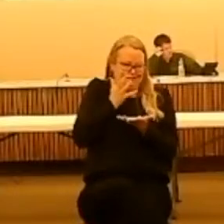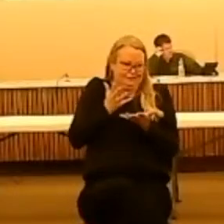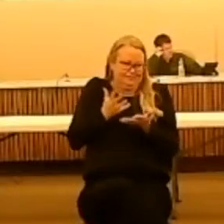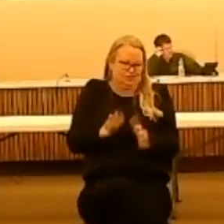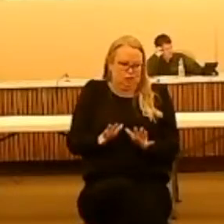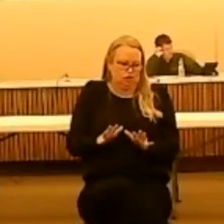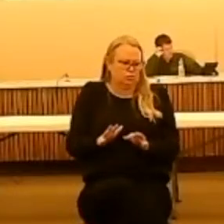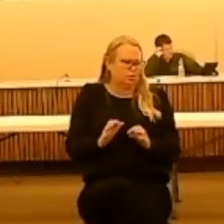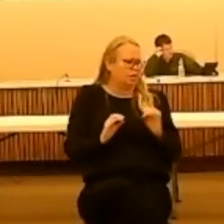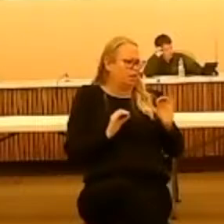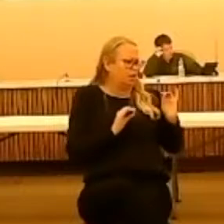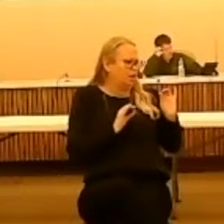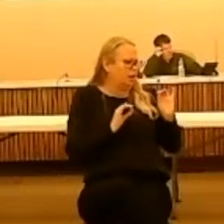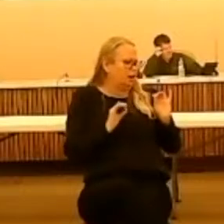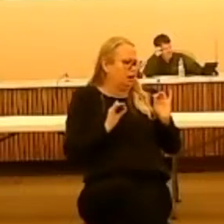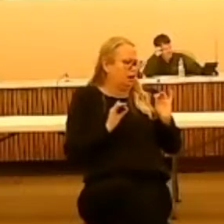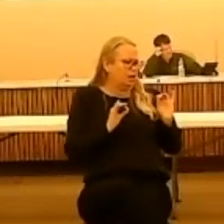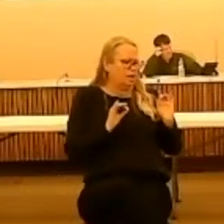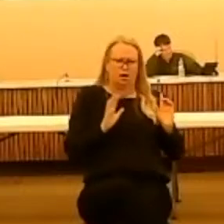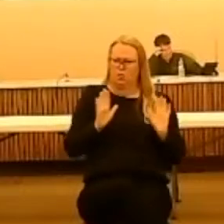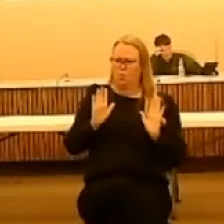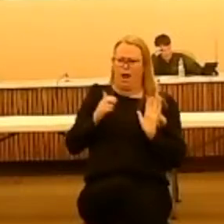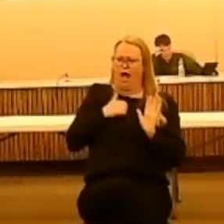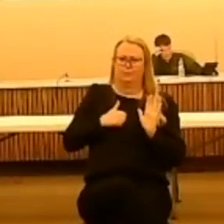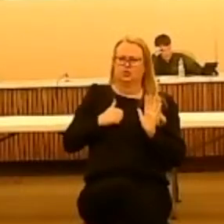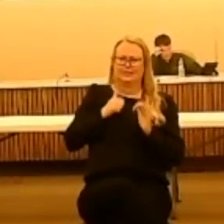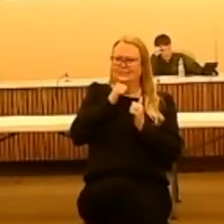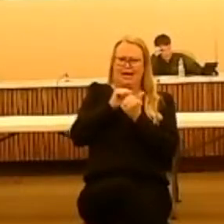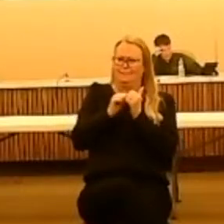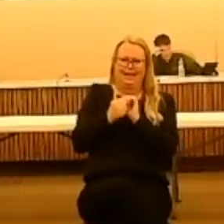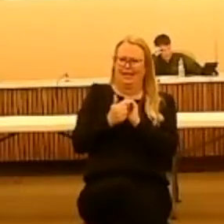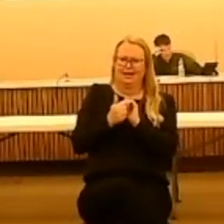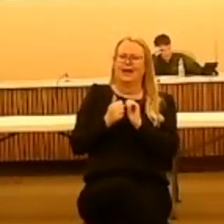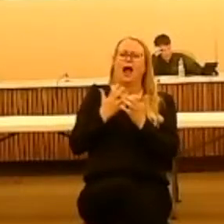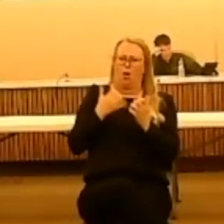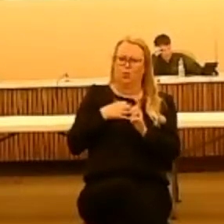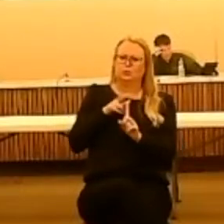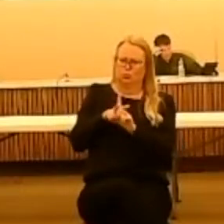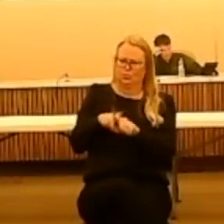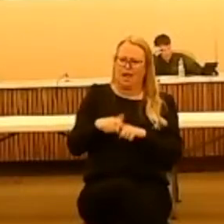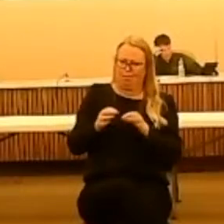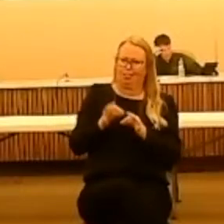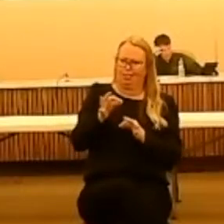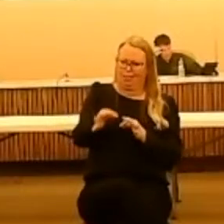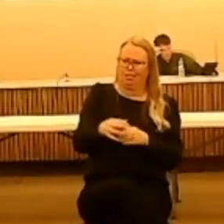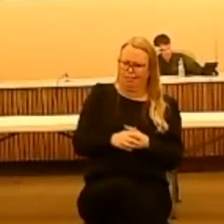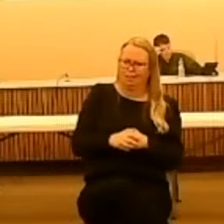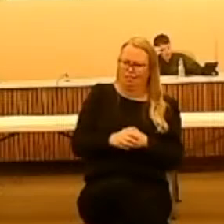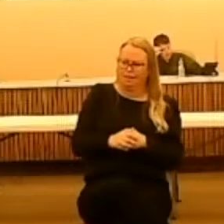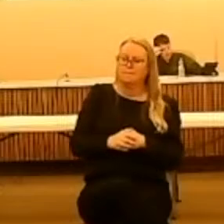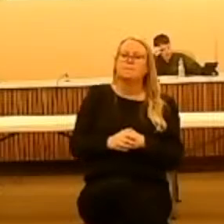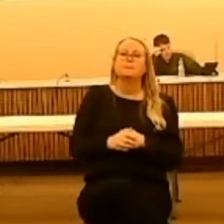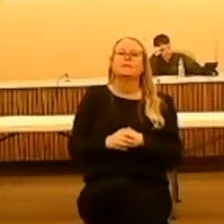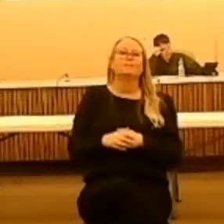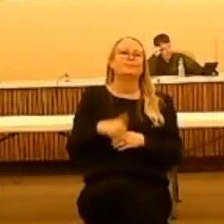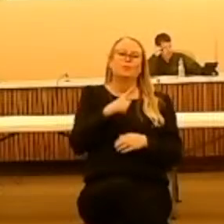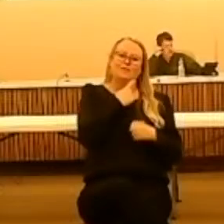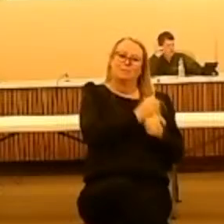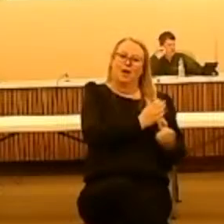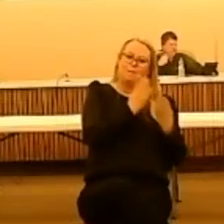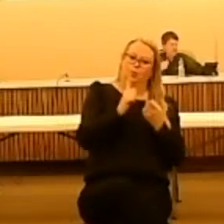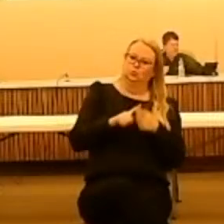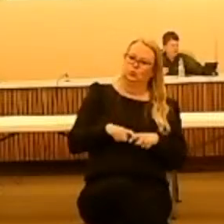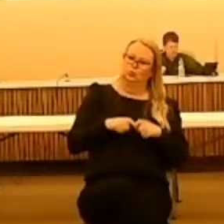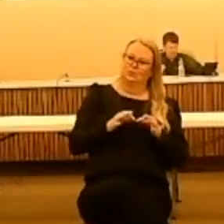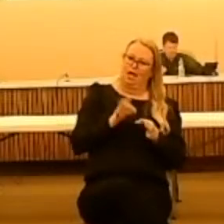Oh, you said you wanted to amend it. I'm sorry, not amended, excuse me, to table it. To make a motion to table. Yeah, make a motion. Right. The difference